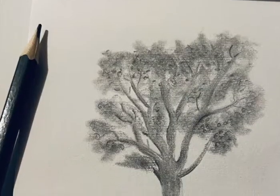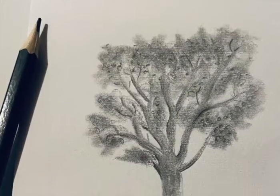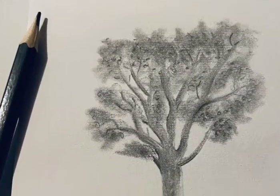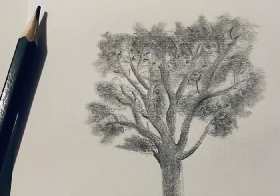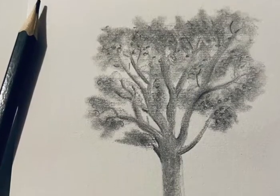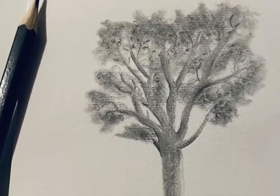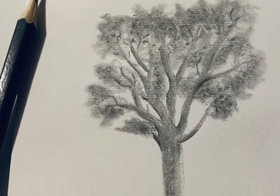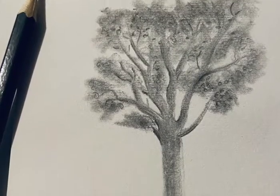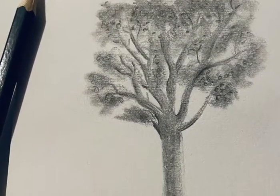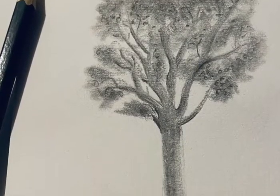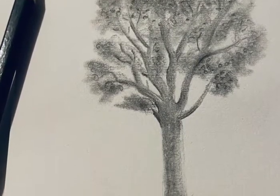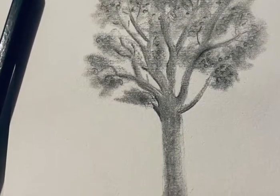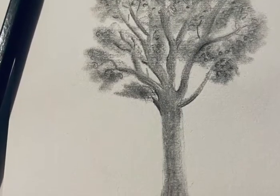real.